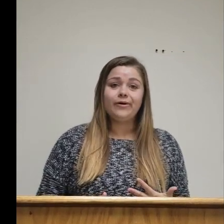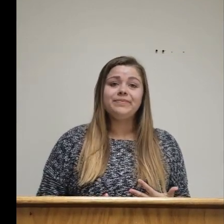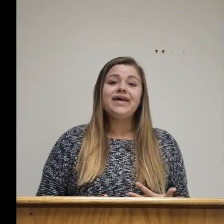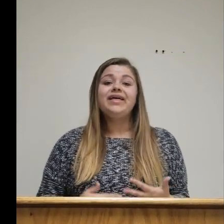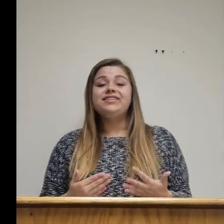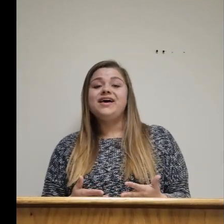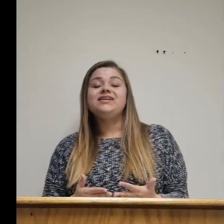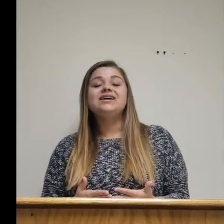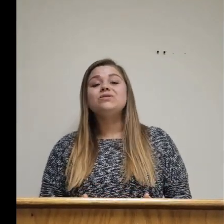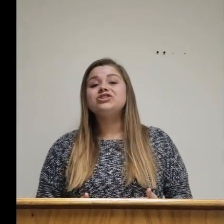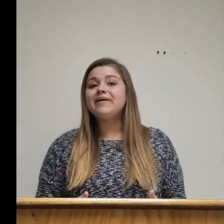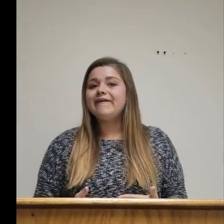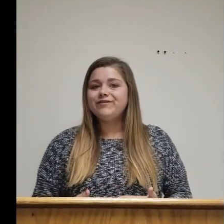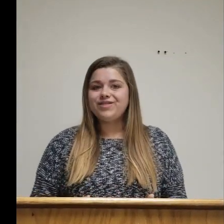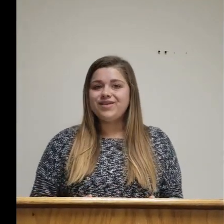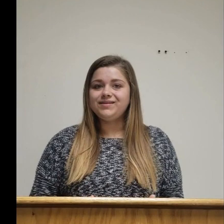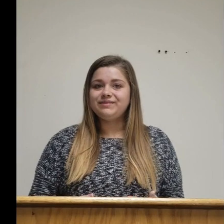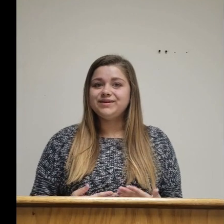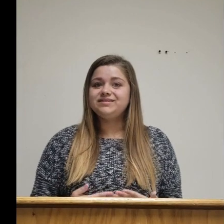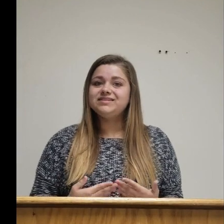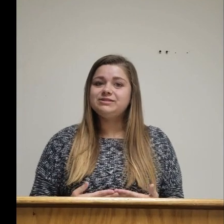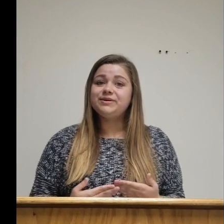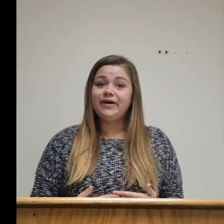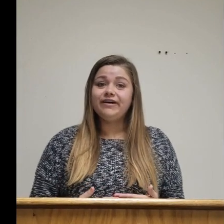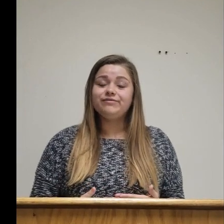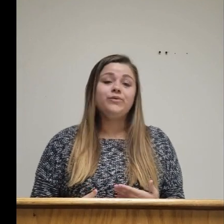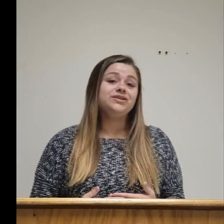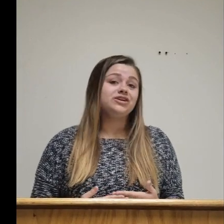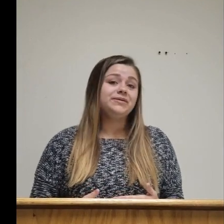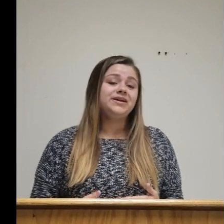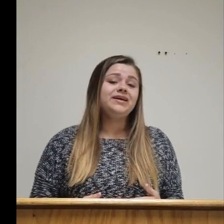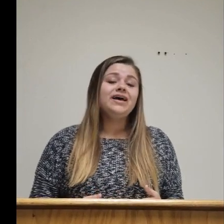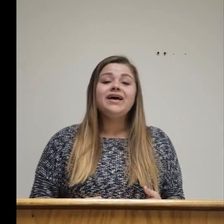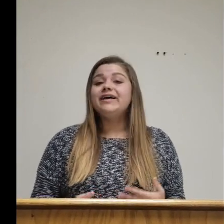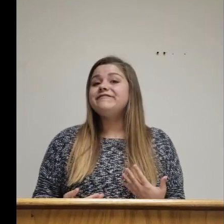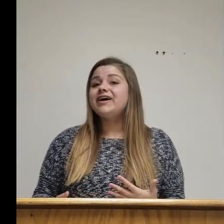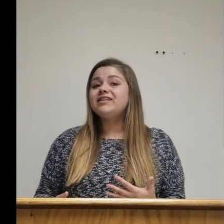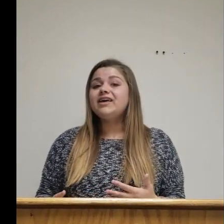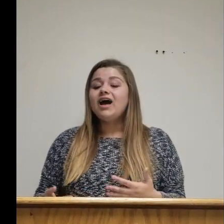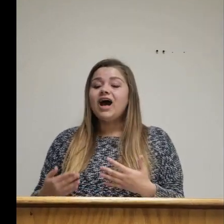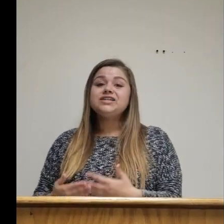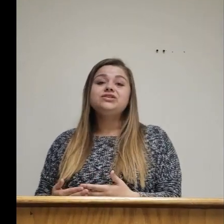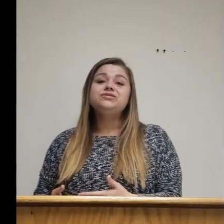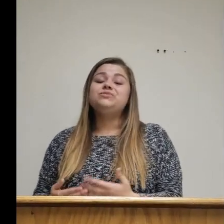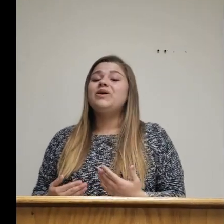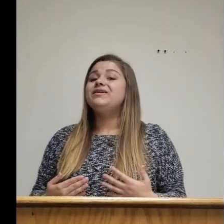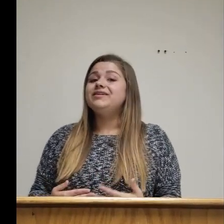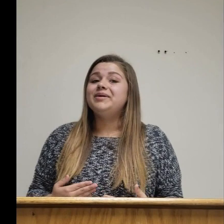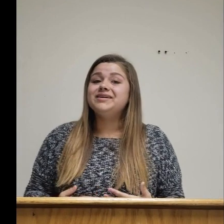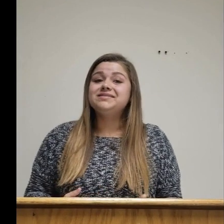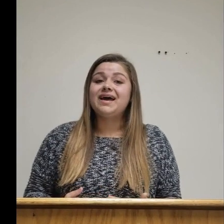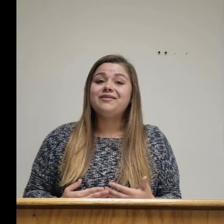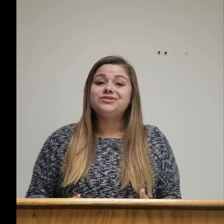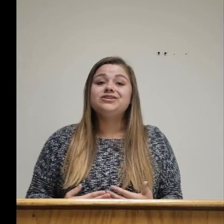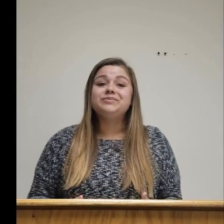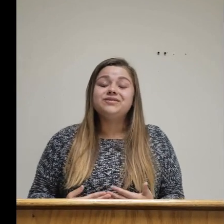used for. Then I told you about a few of the things a person needs to be aware of when interpreting. And finally, I showed you what a good